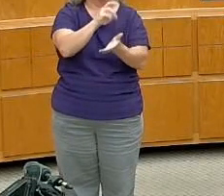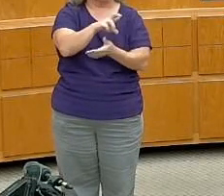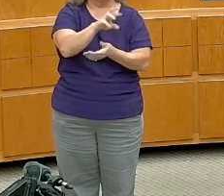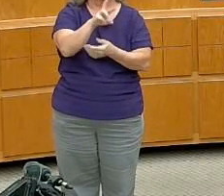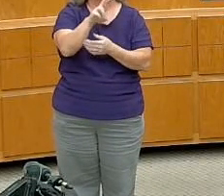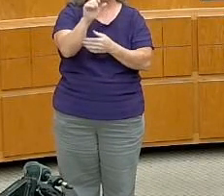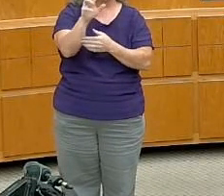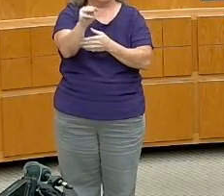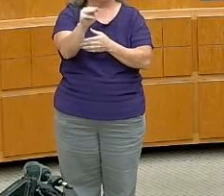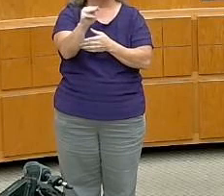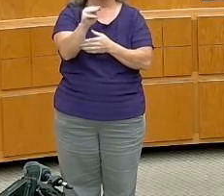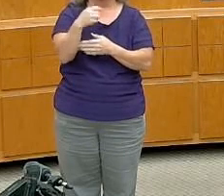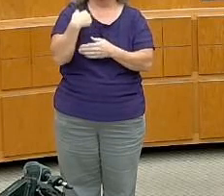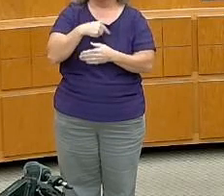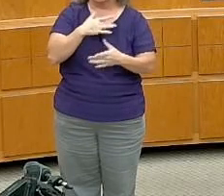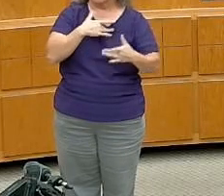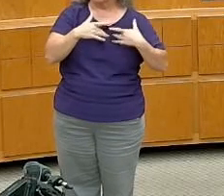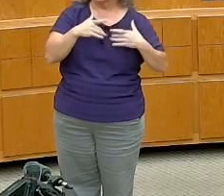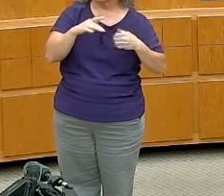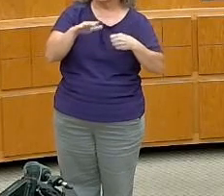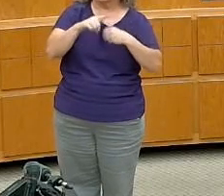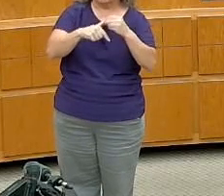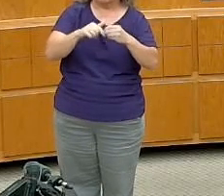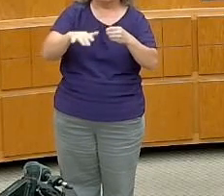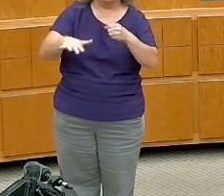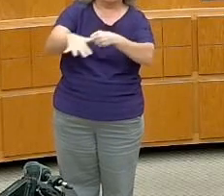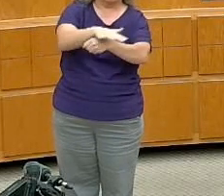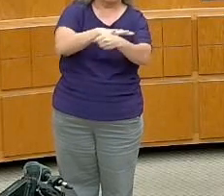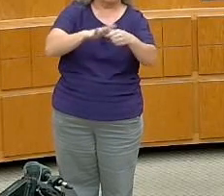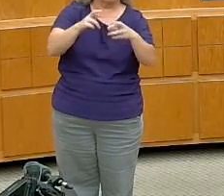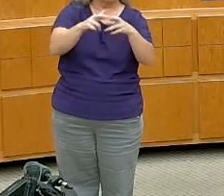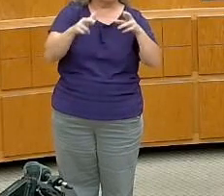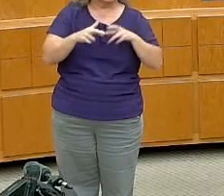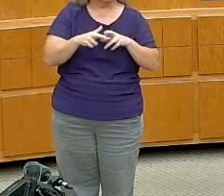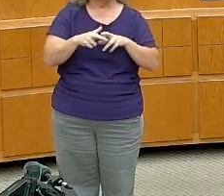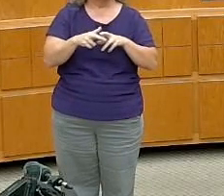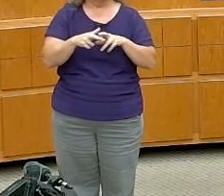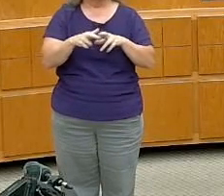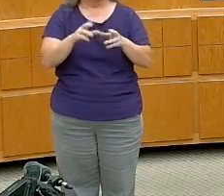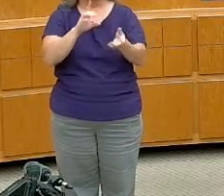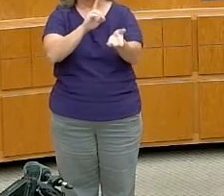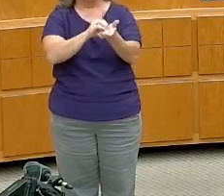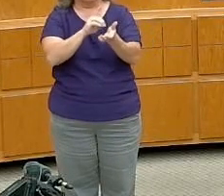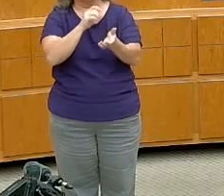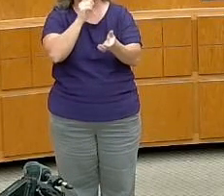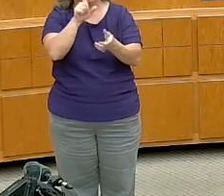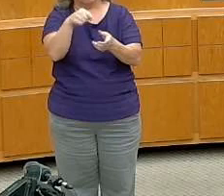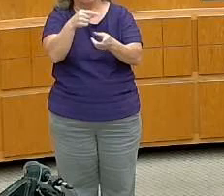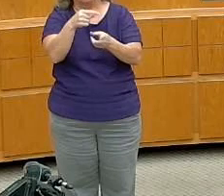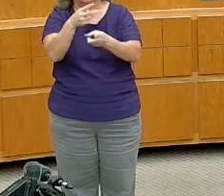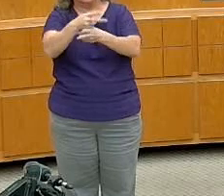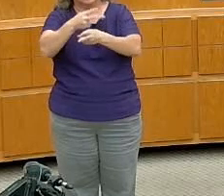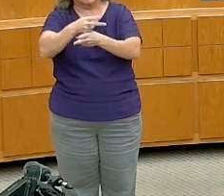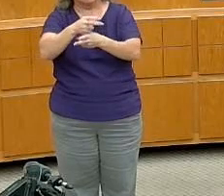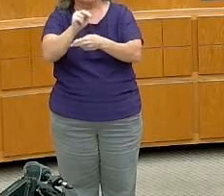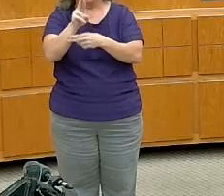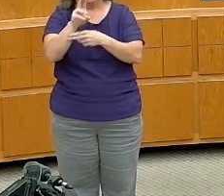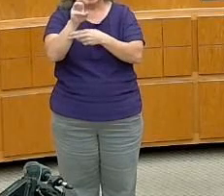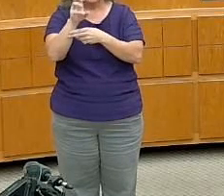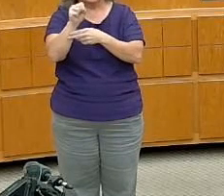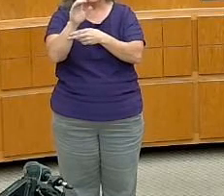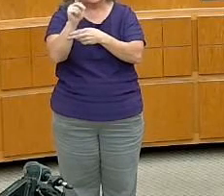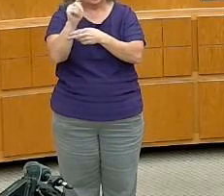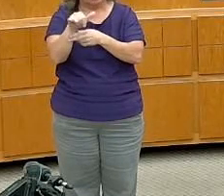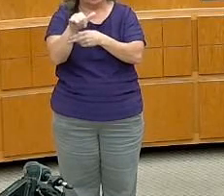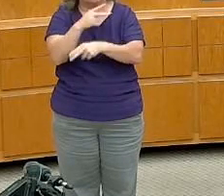about our region, and so we thank Dr. Ram for not just caring about Nueces County patients, but in addition,